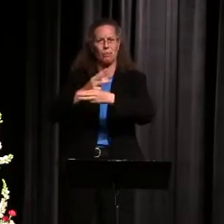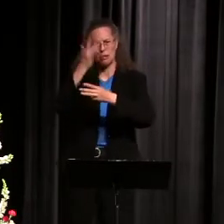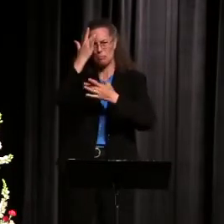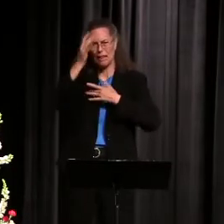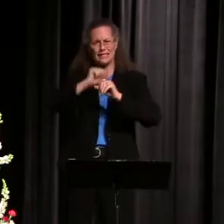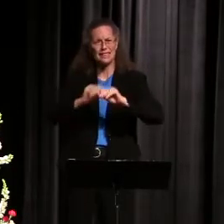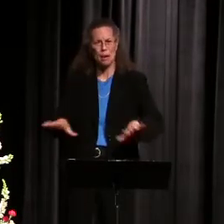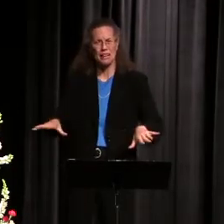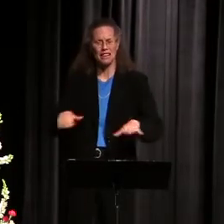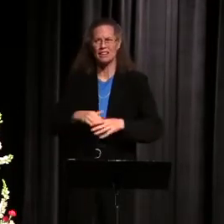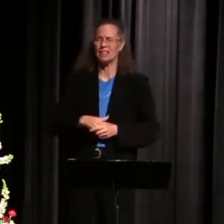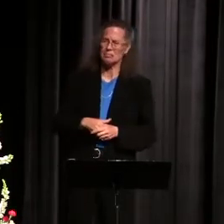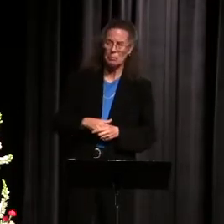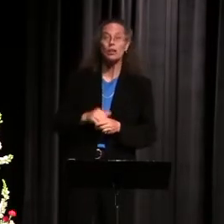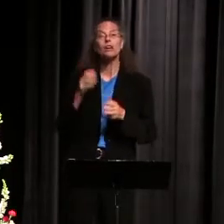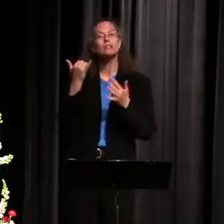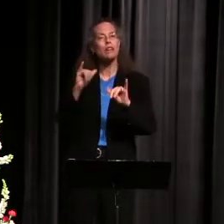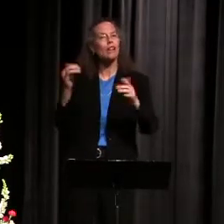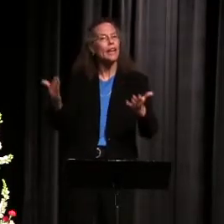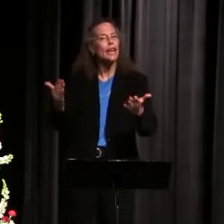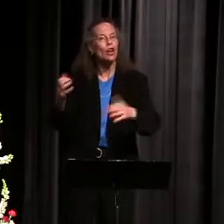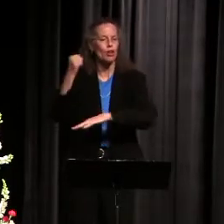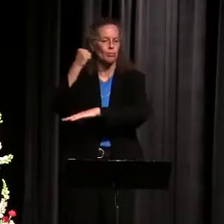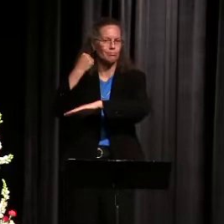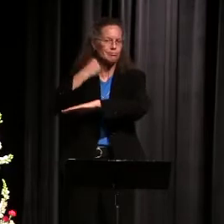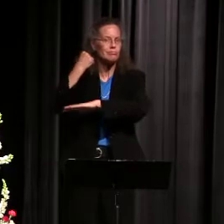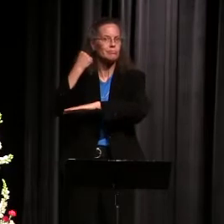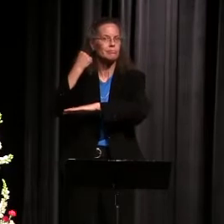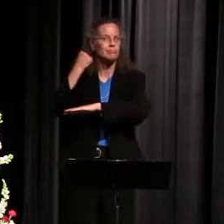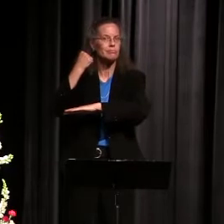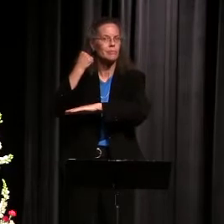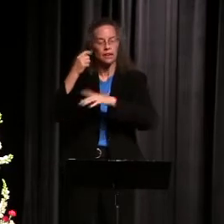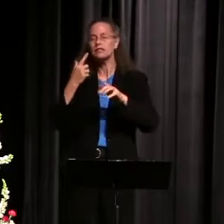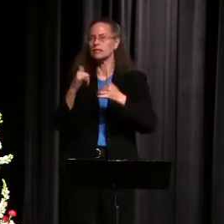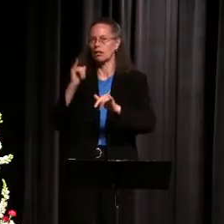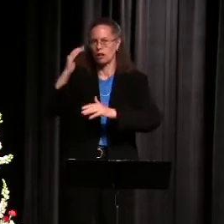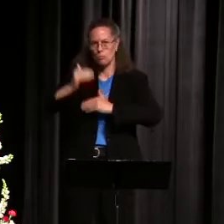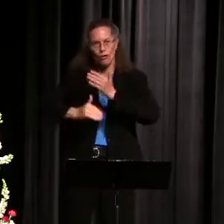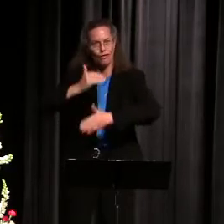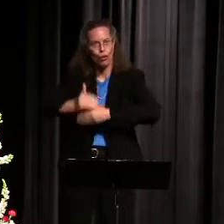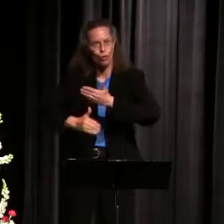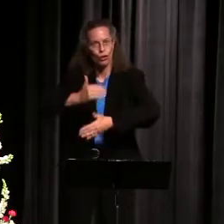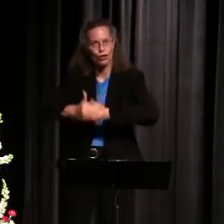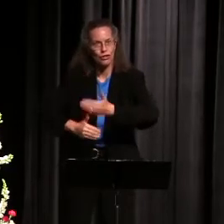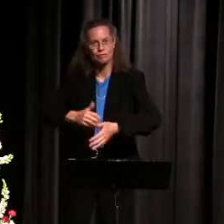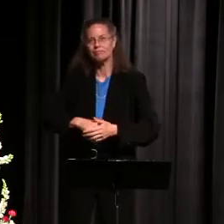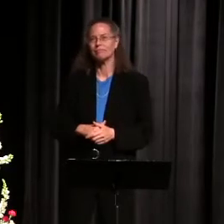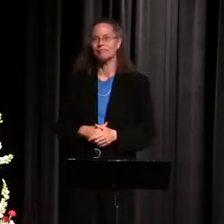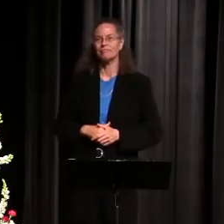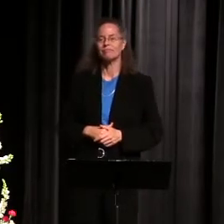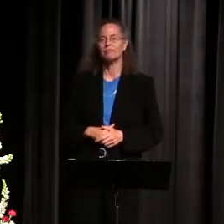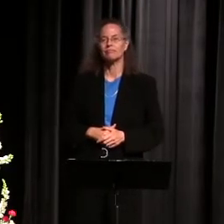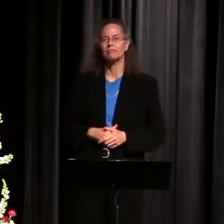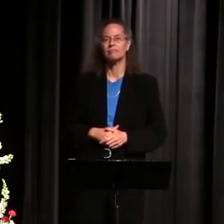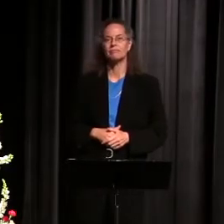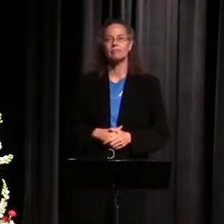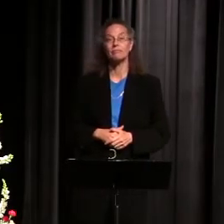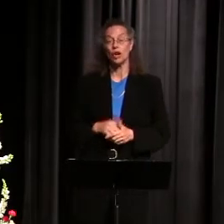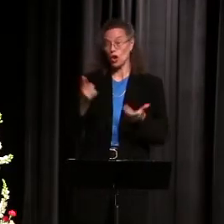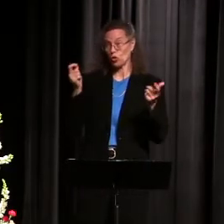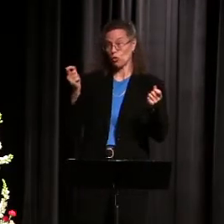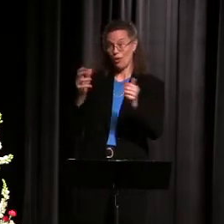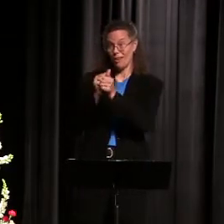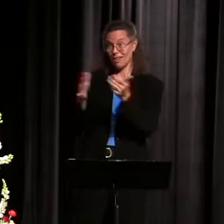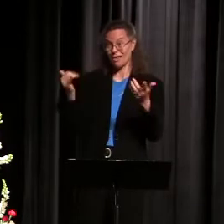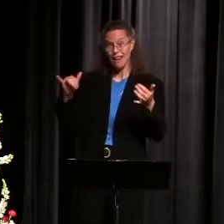Yet we're still here. We're still moving forward. See, we can't control everything